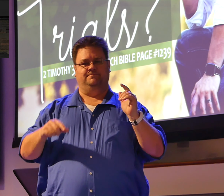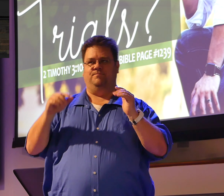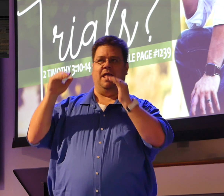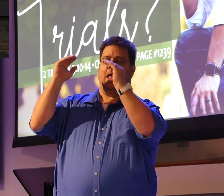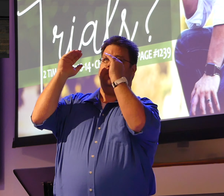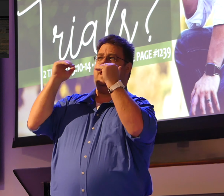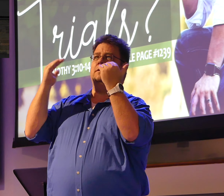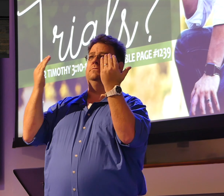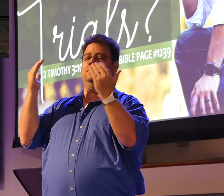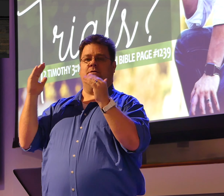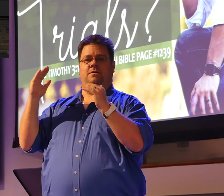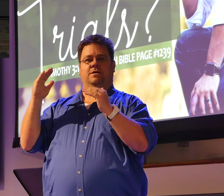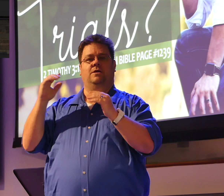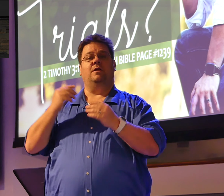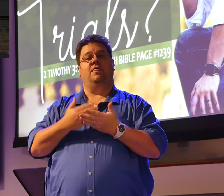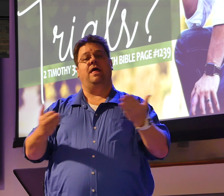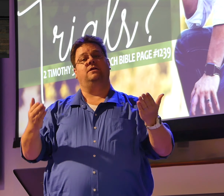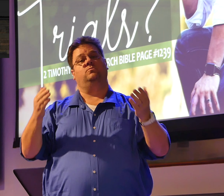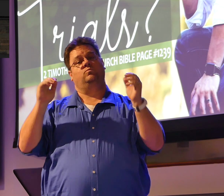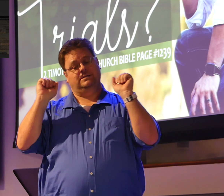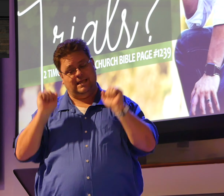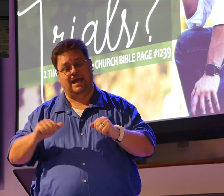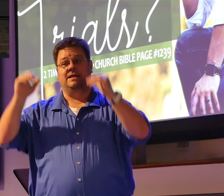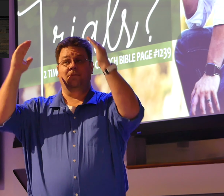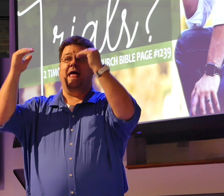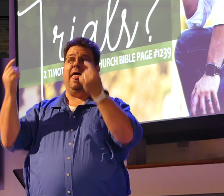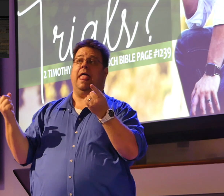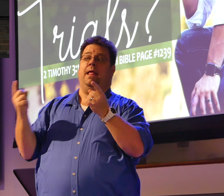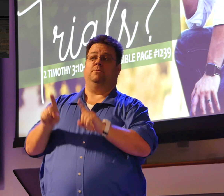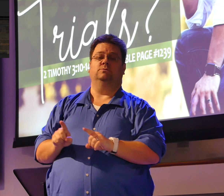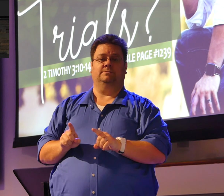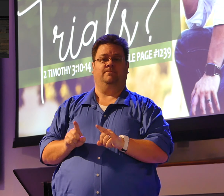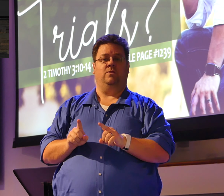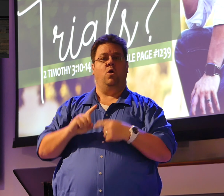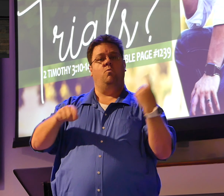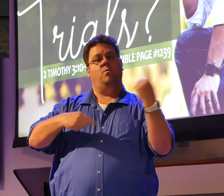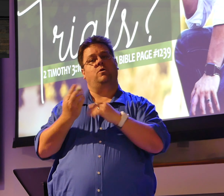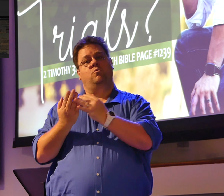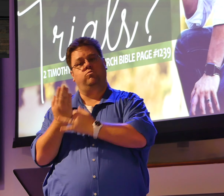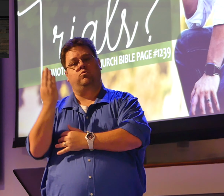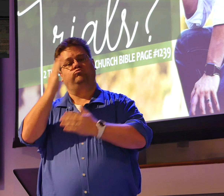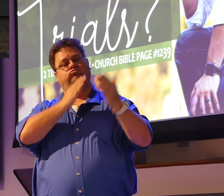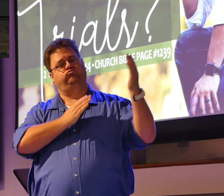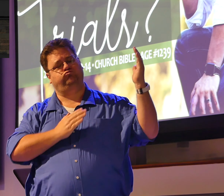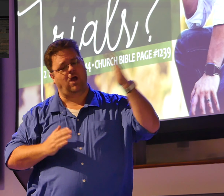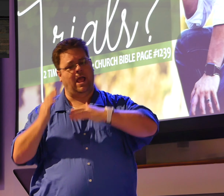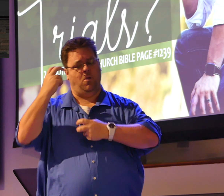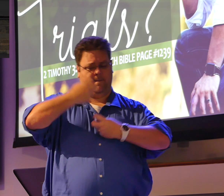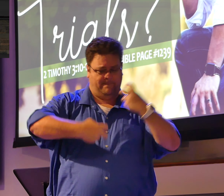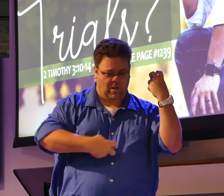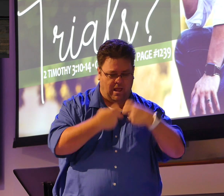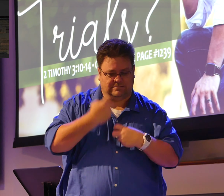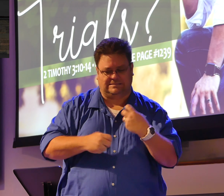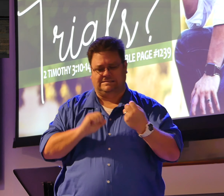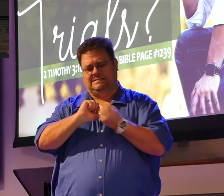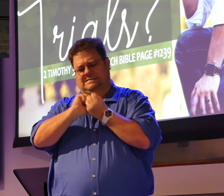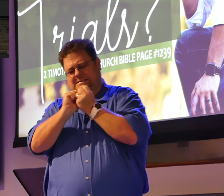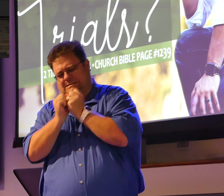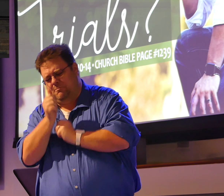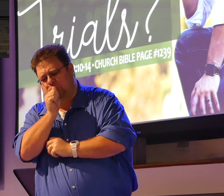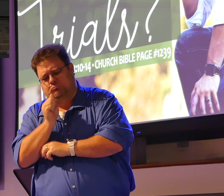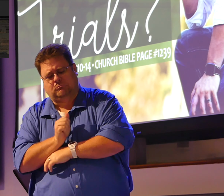things that we can't expect when we go through trials. There are some things that we can definitely expect. When we go through trials, when we go through